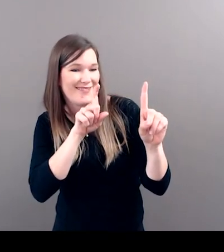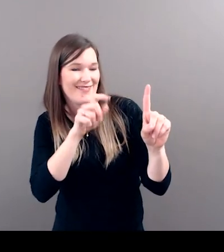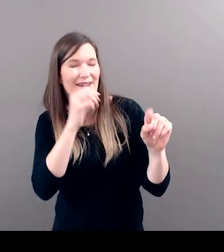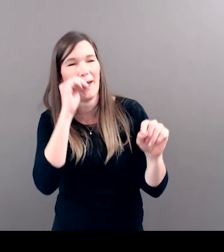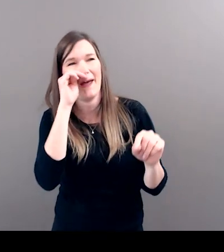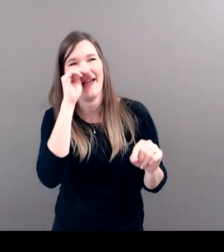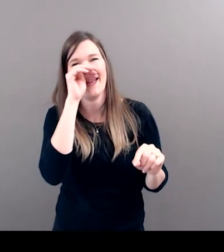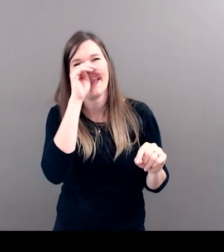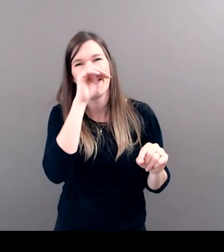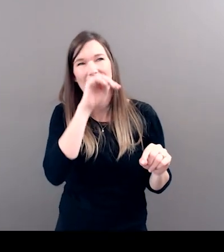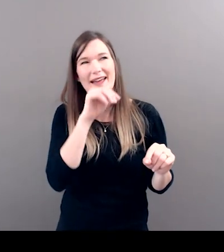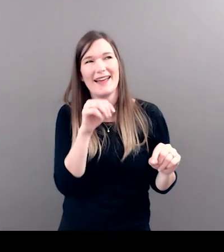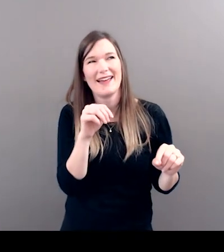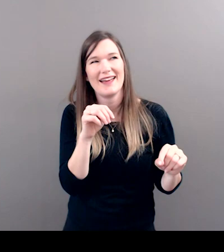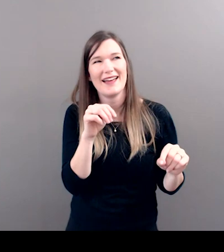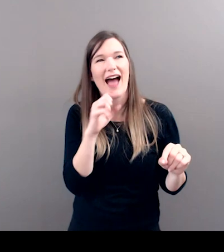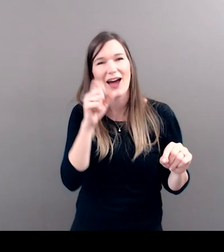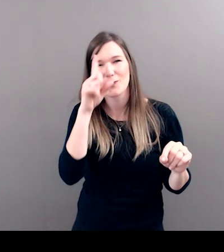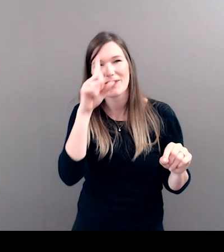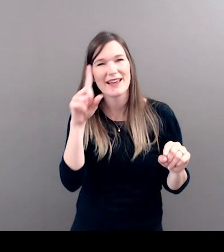I don't think I ever talked to her.